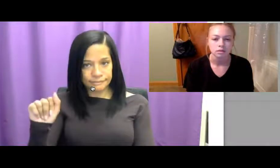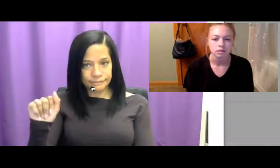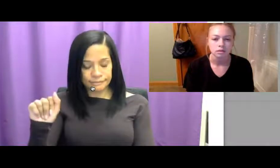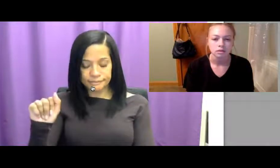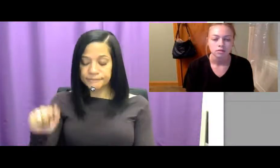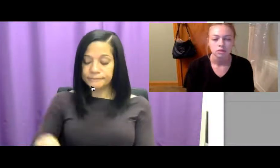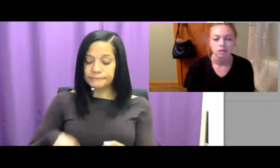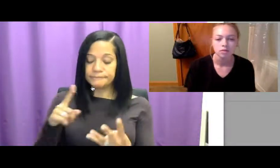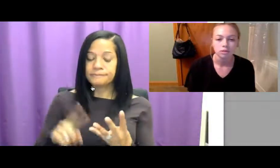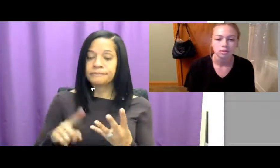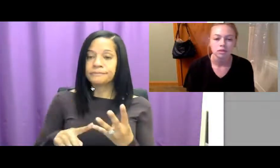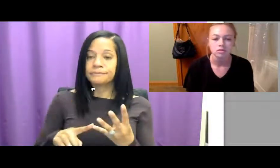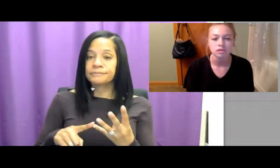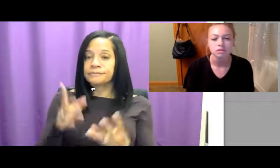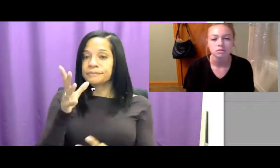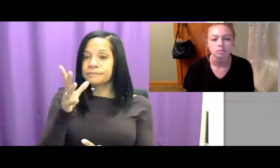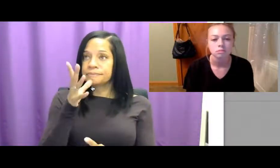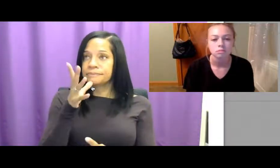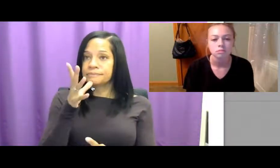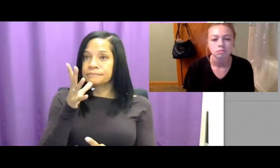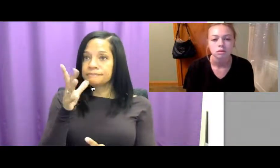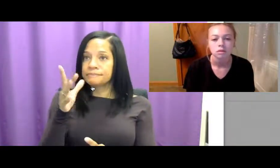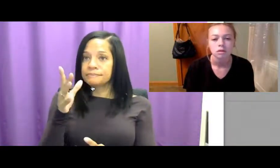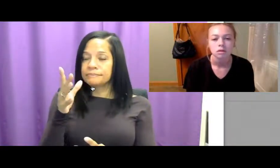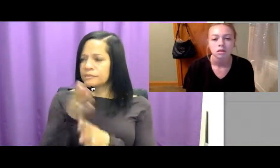in Philadelphia, Pennsylvania.